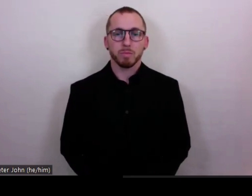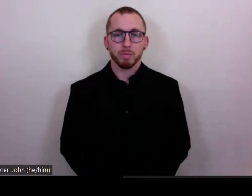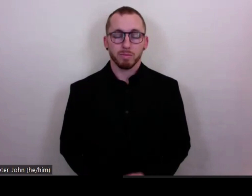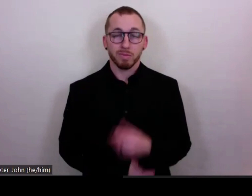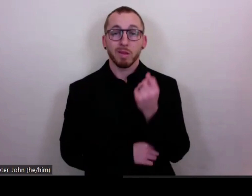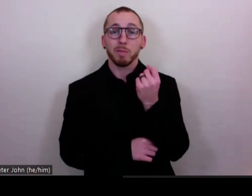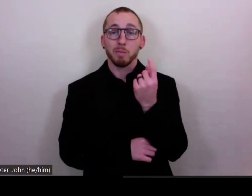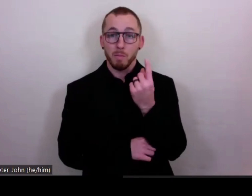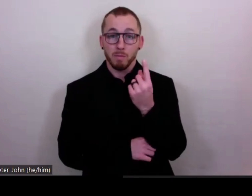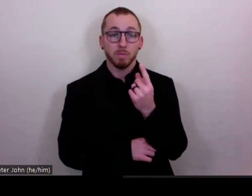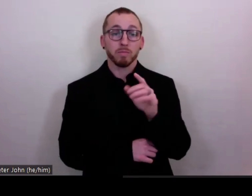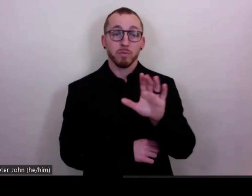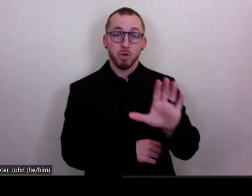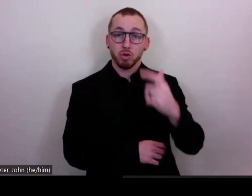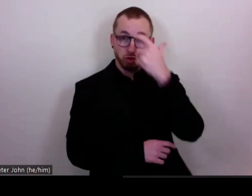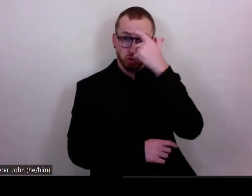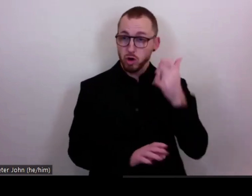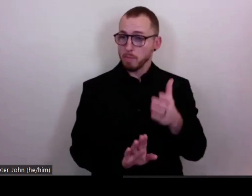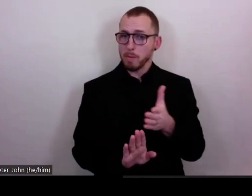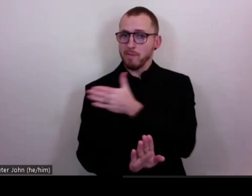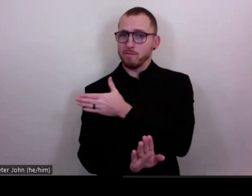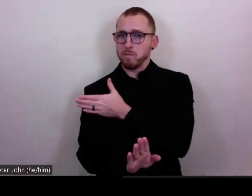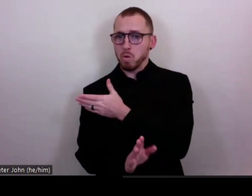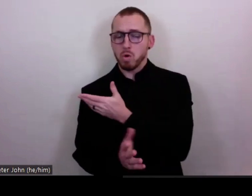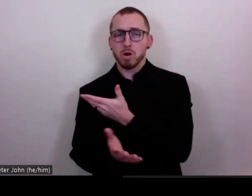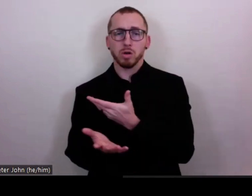All right, now I'm supposed to use this clicker.